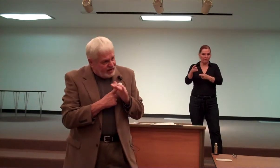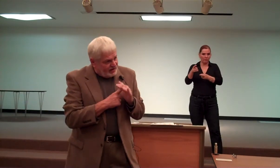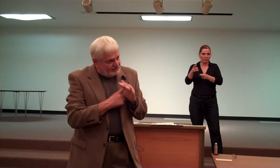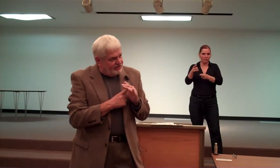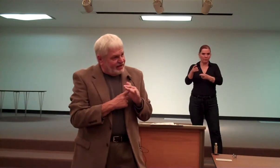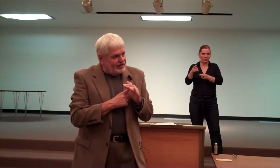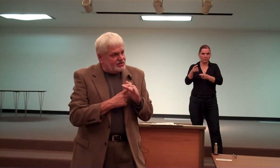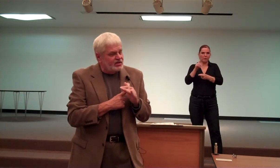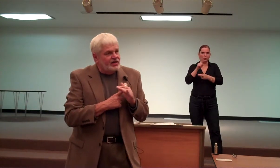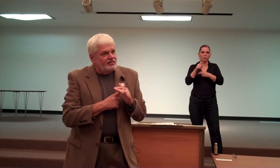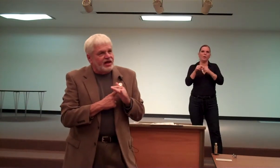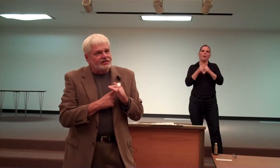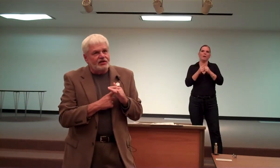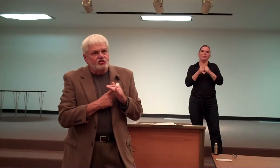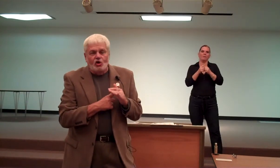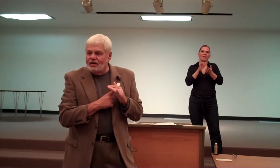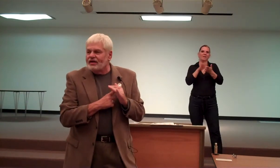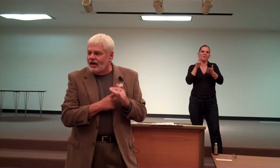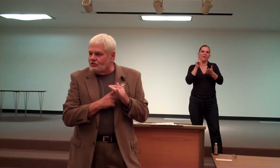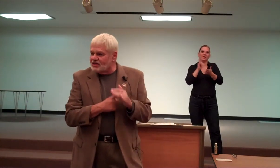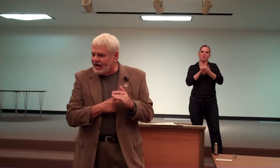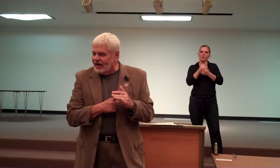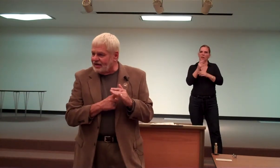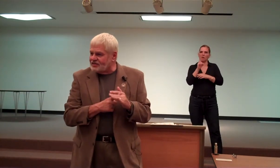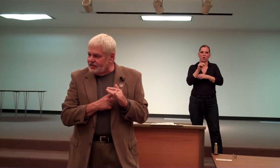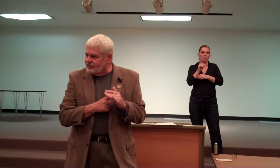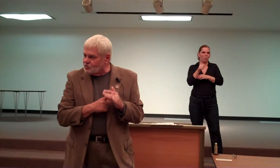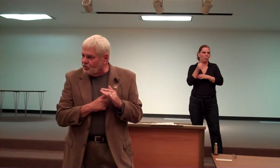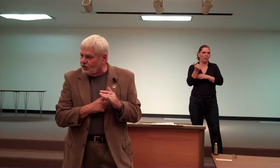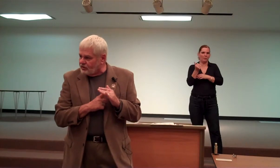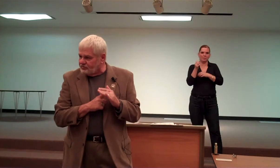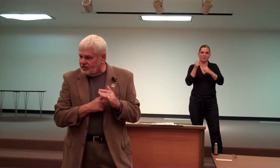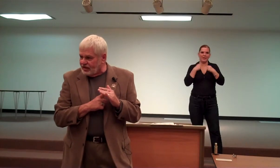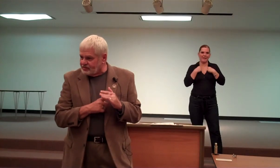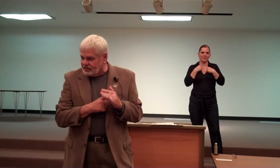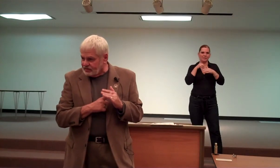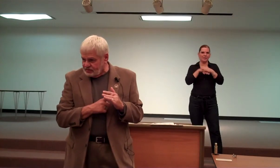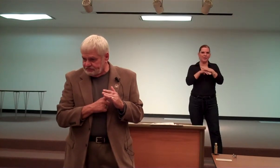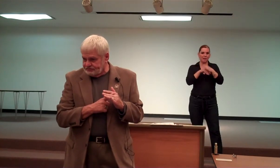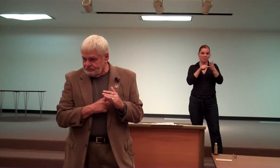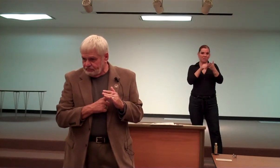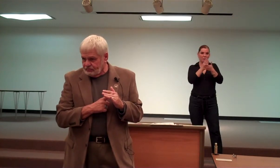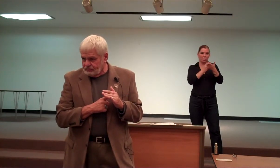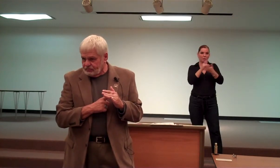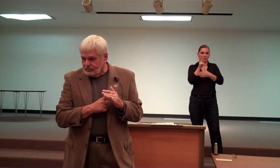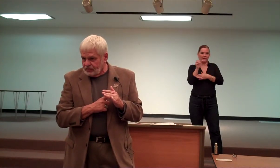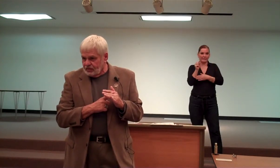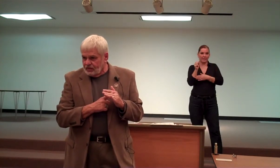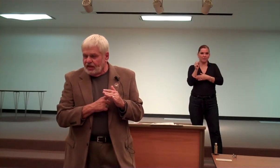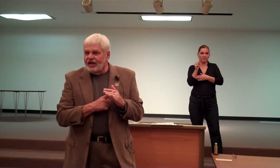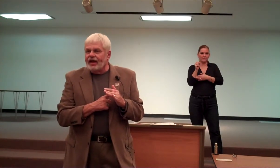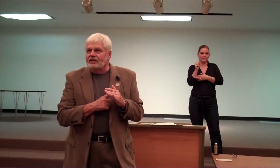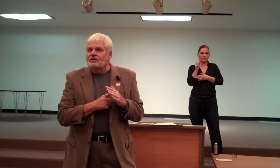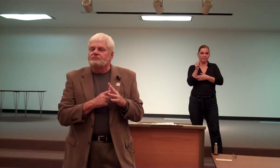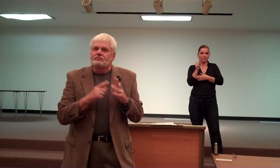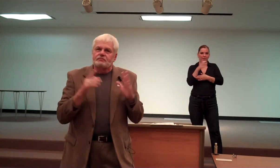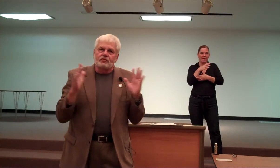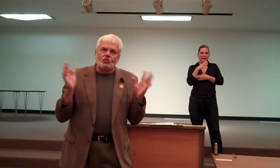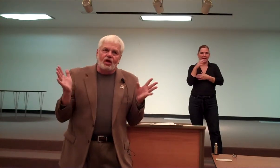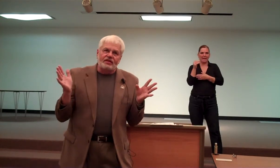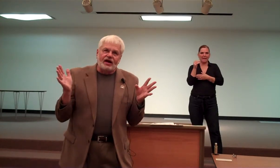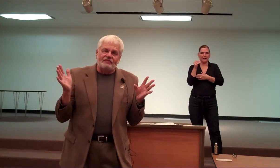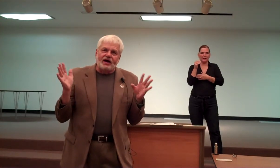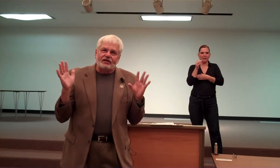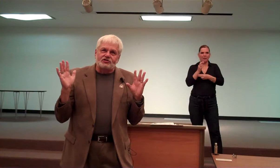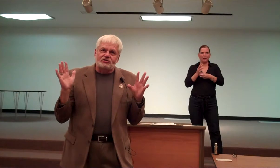you have got an advantage that nobody else has in this part of the United States. And